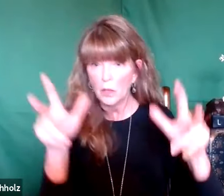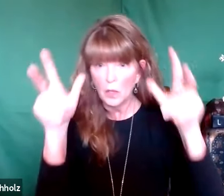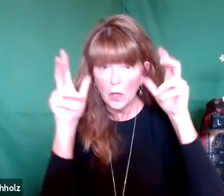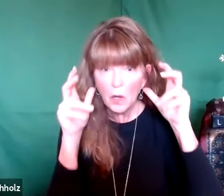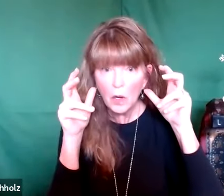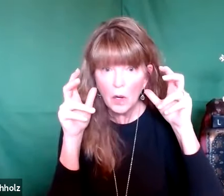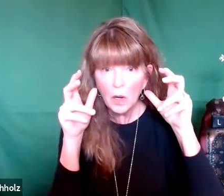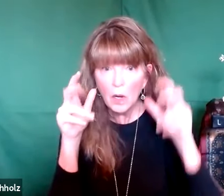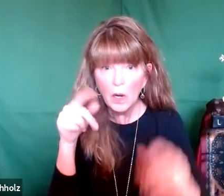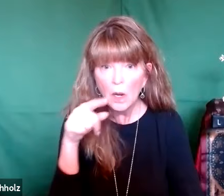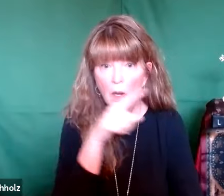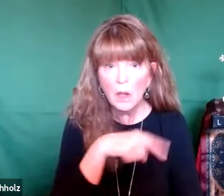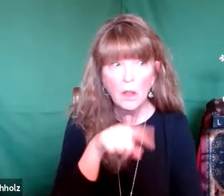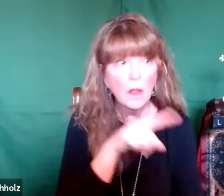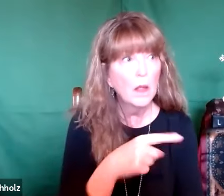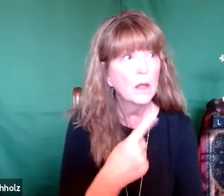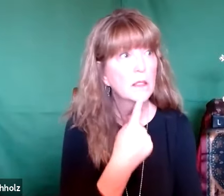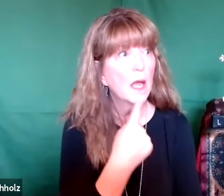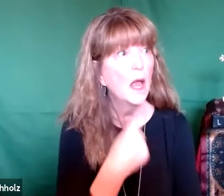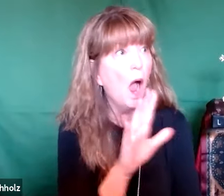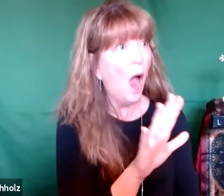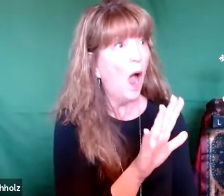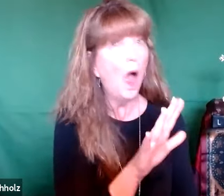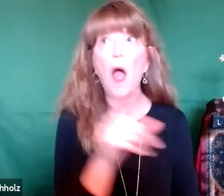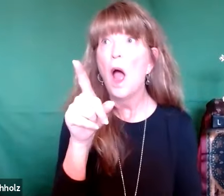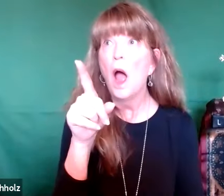those standing near heard this, they said, listen,